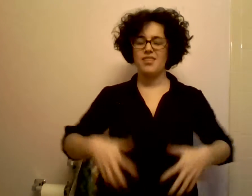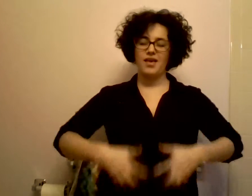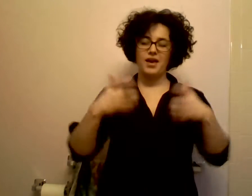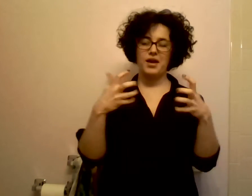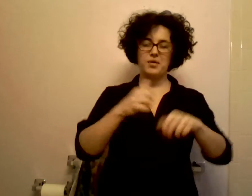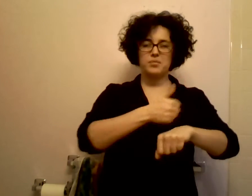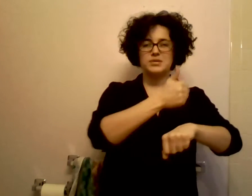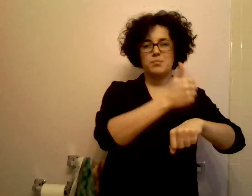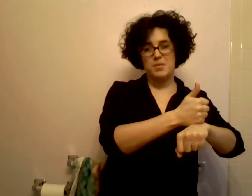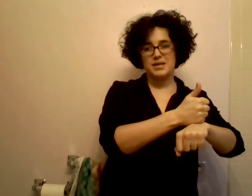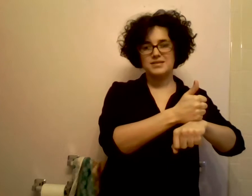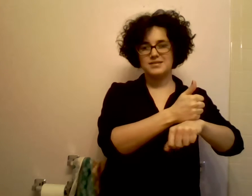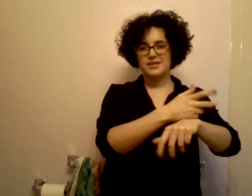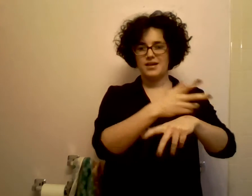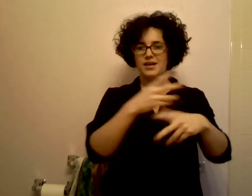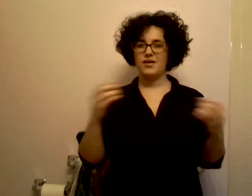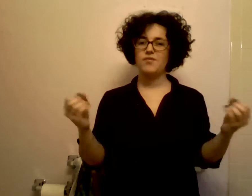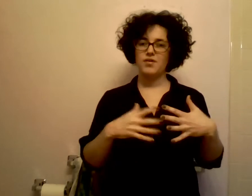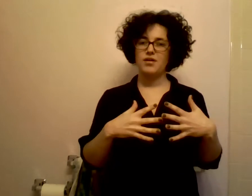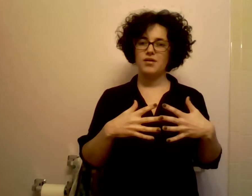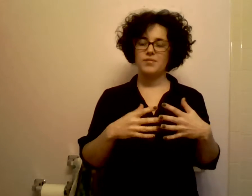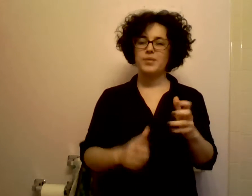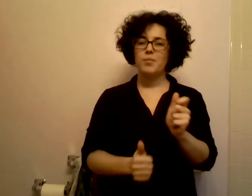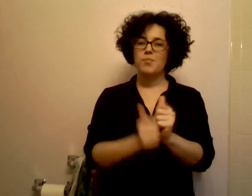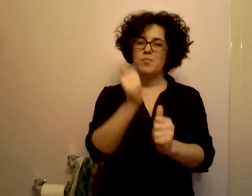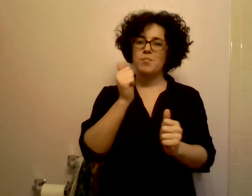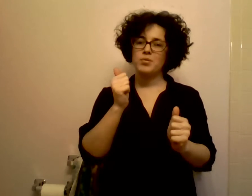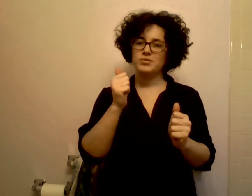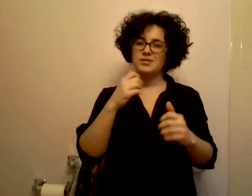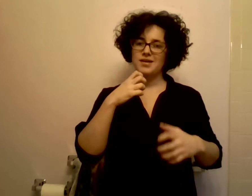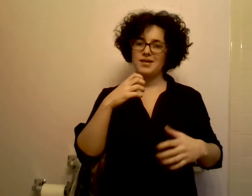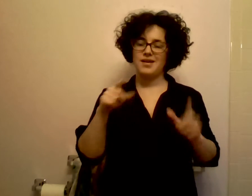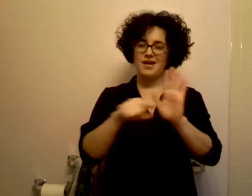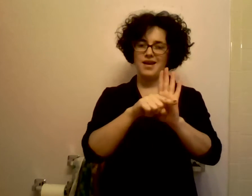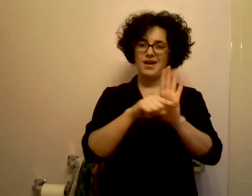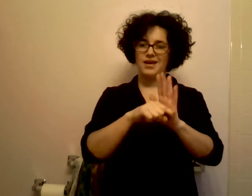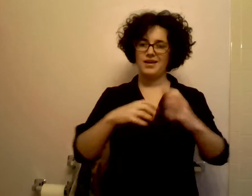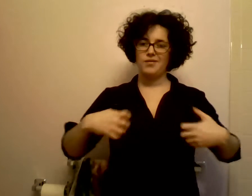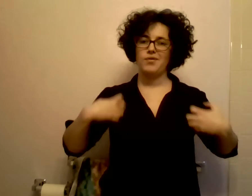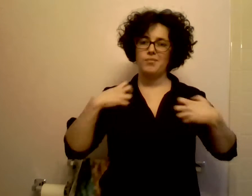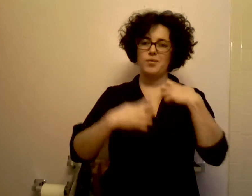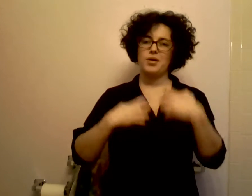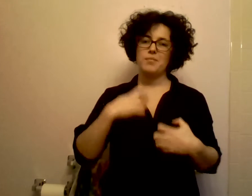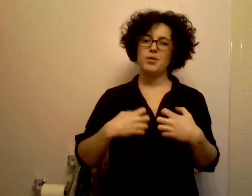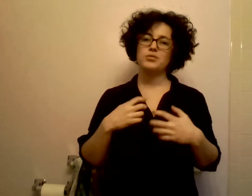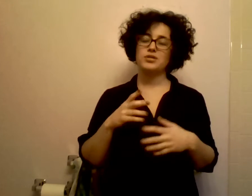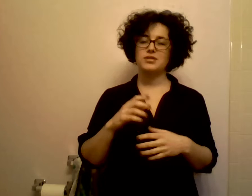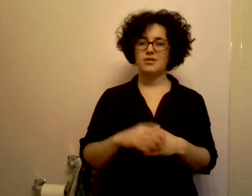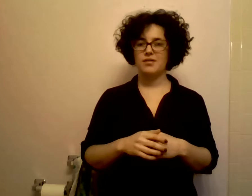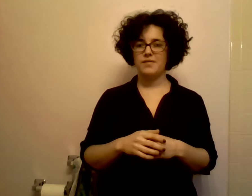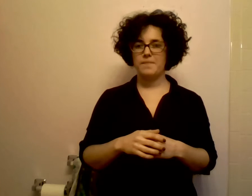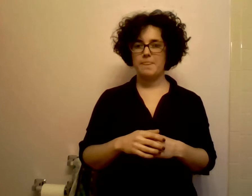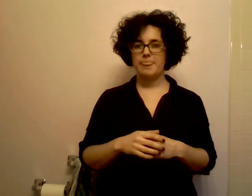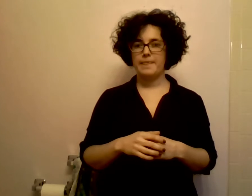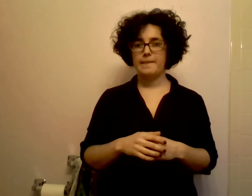negative emotions are. Fear is the biggest inhibitor of us acting upon our dreams and living our